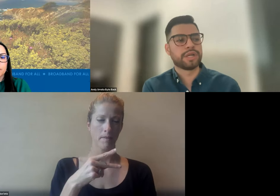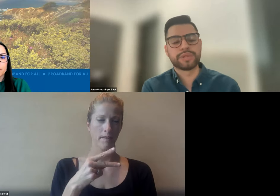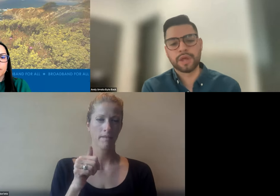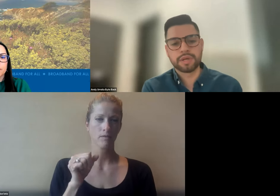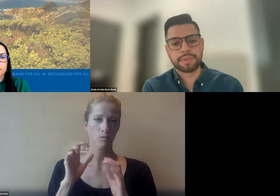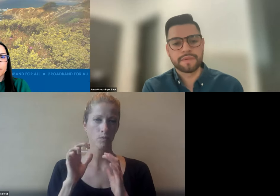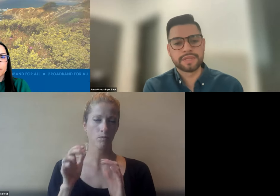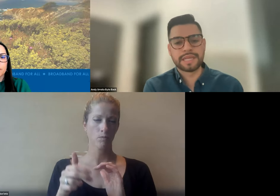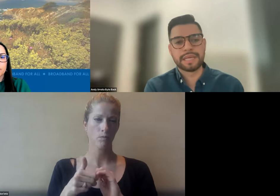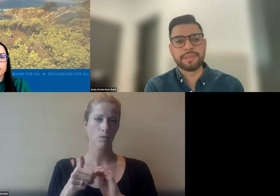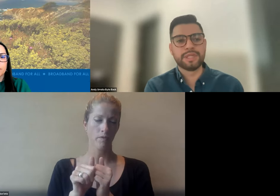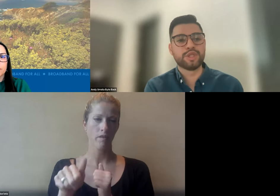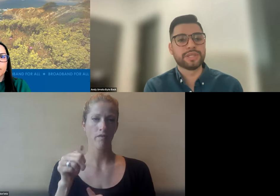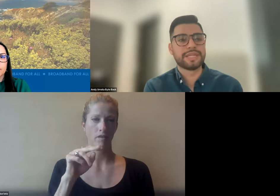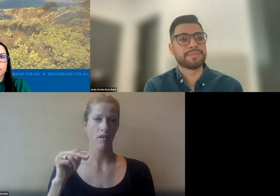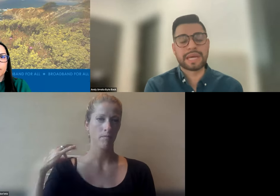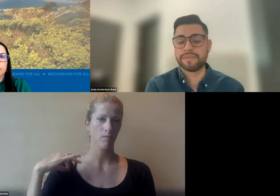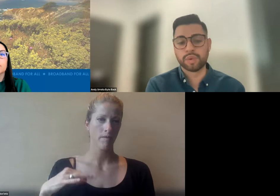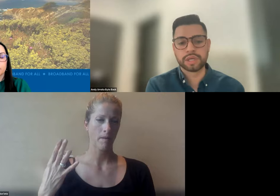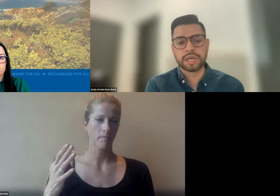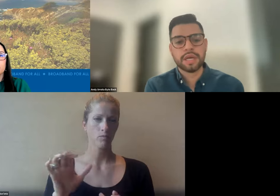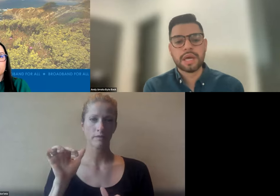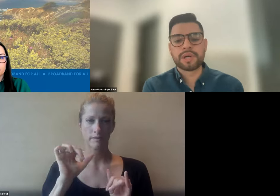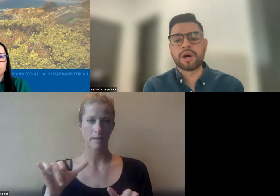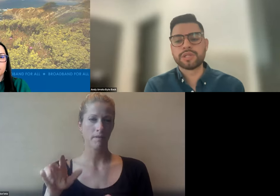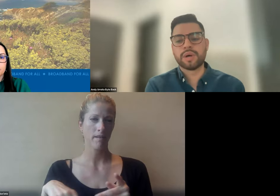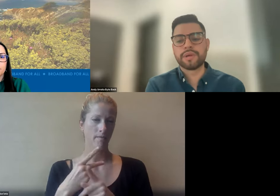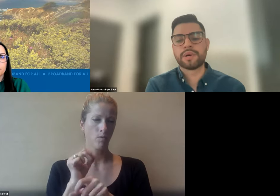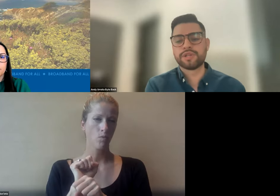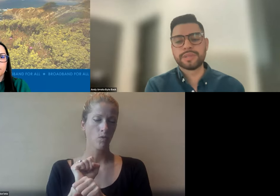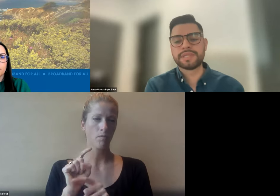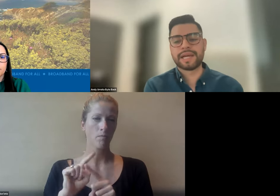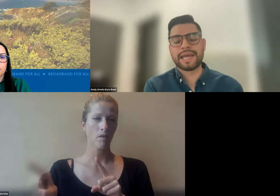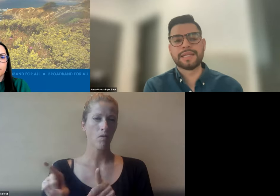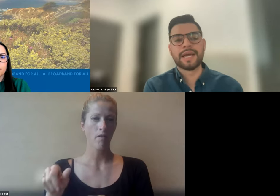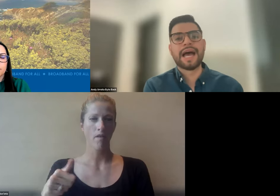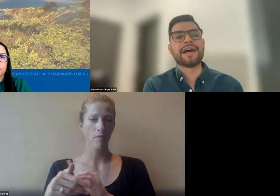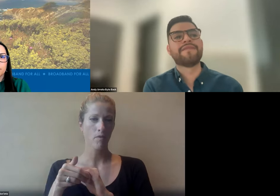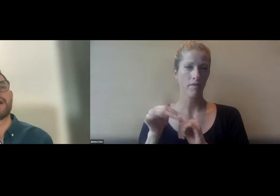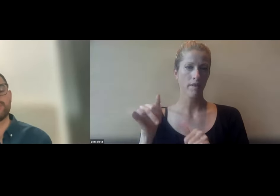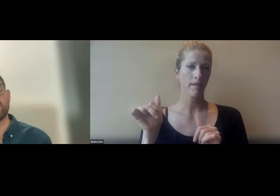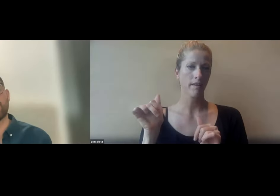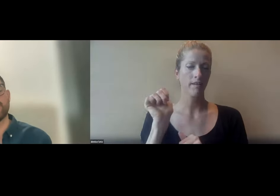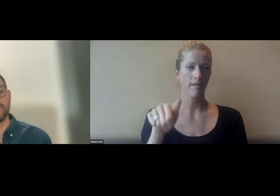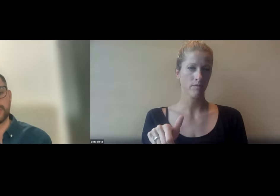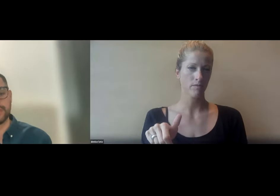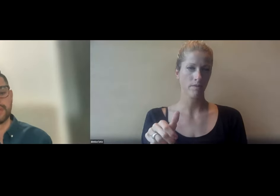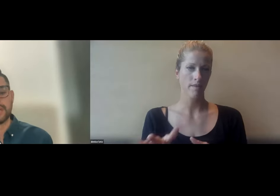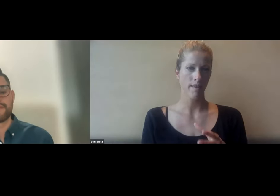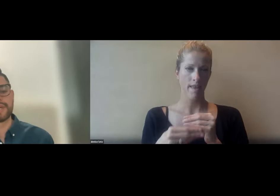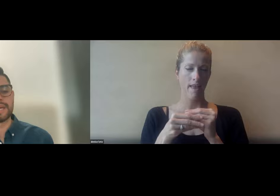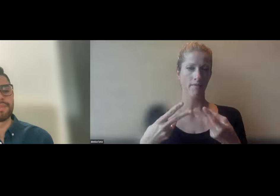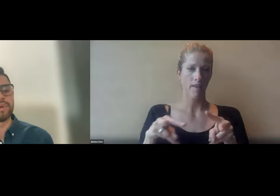and partnering with other nonprofits that maybe be doing the same type of work, but also other partnerships that can add value to what we're doing